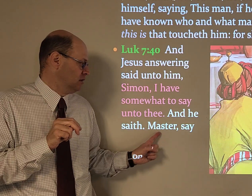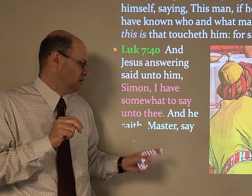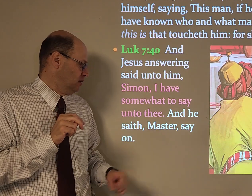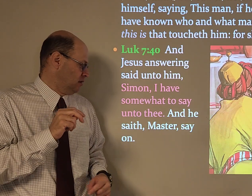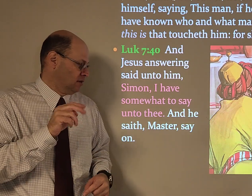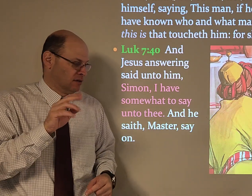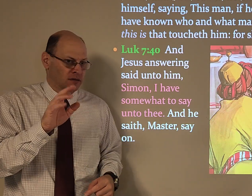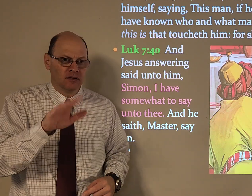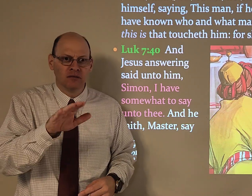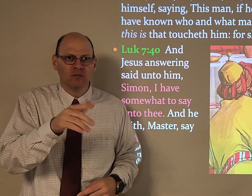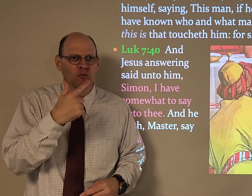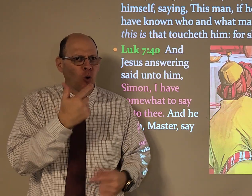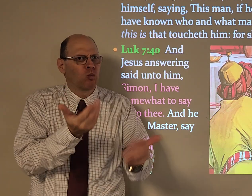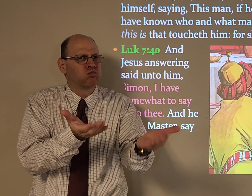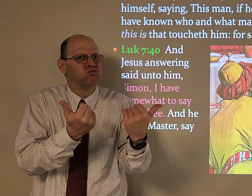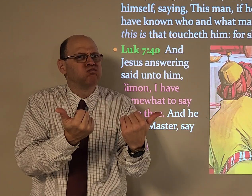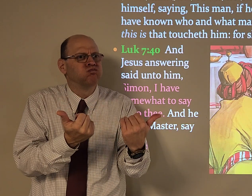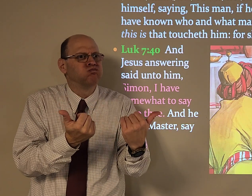And he saith, Master, say on.